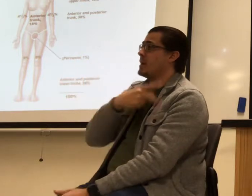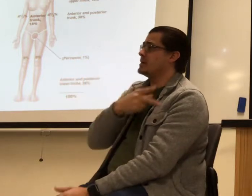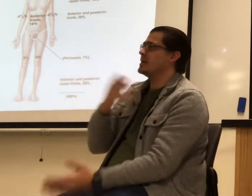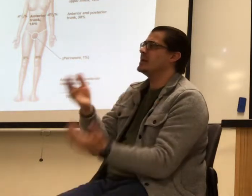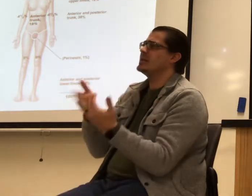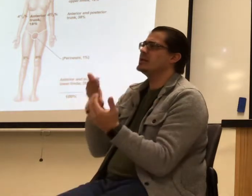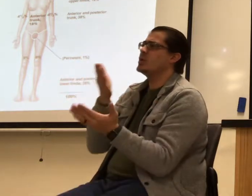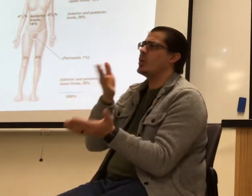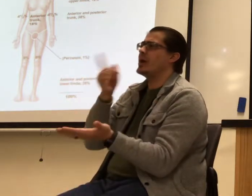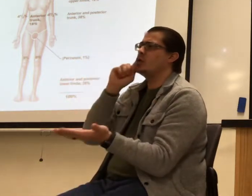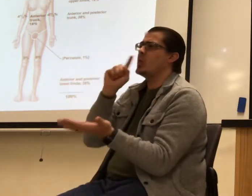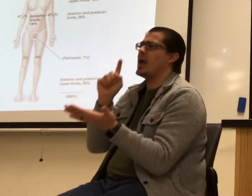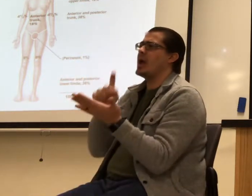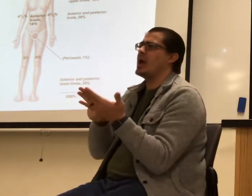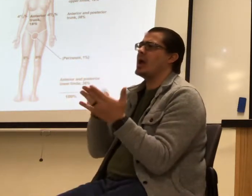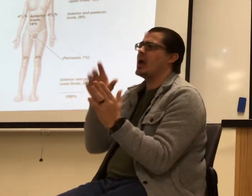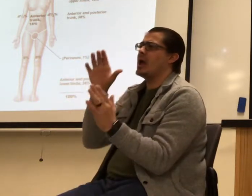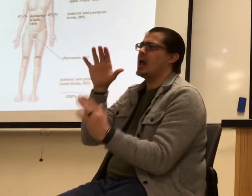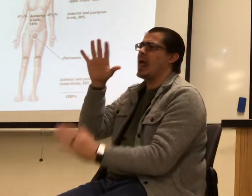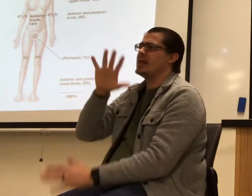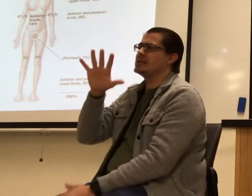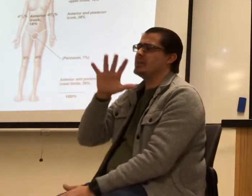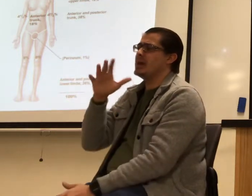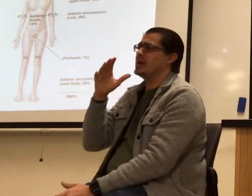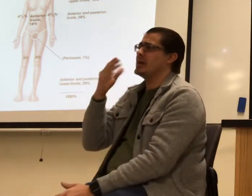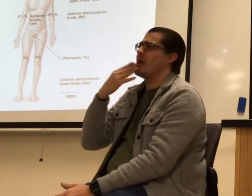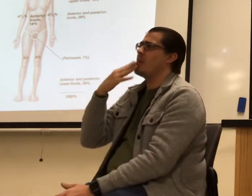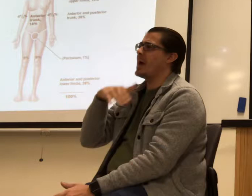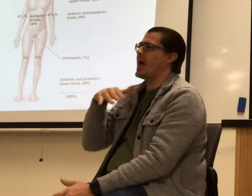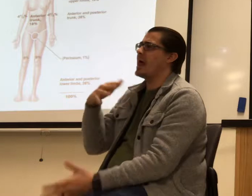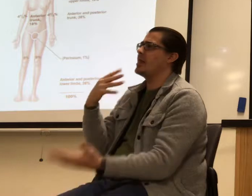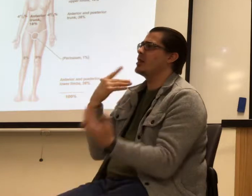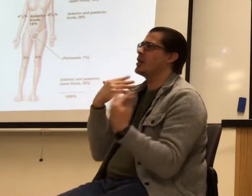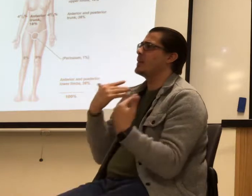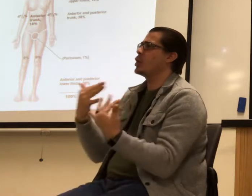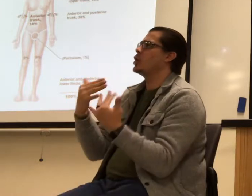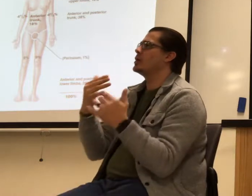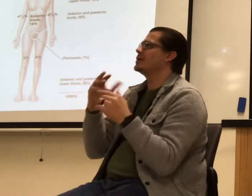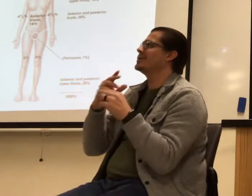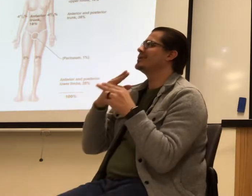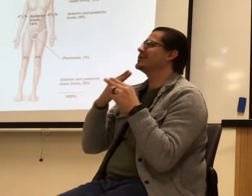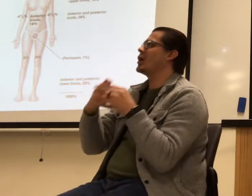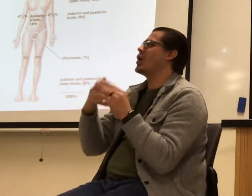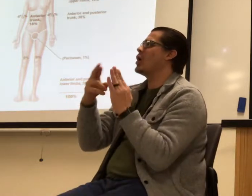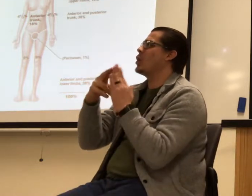to estimate the severity of the burn and how much is called the rules of 9.